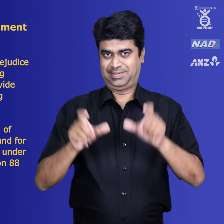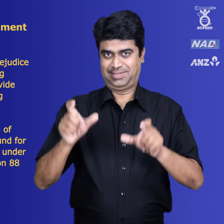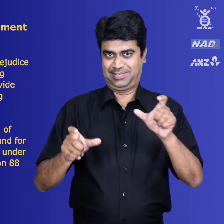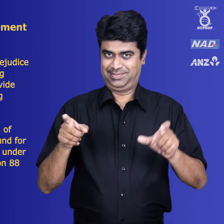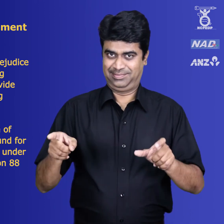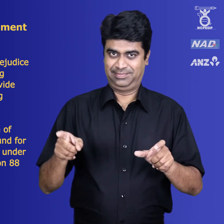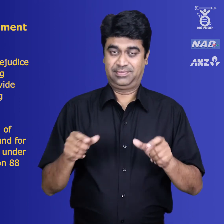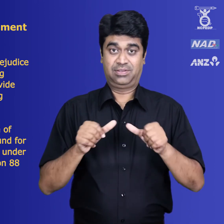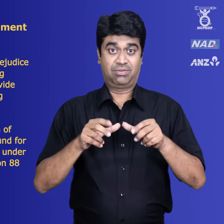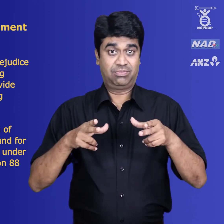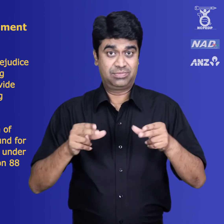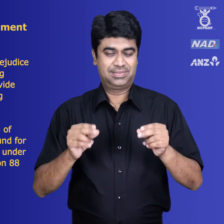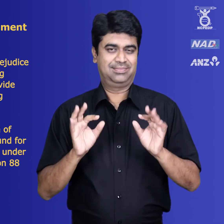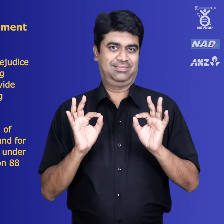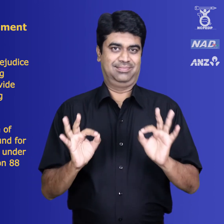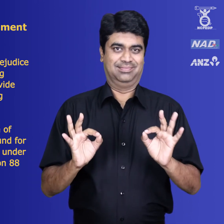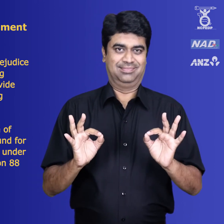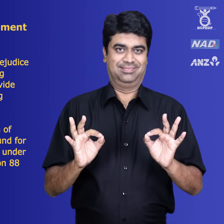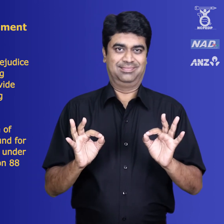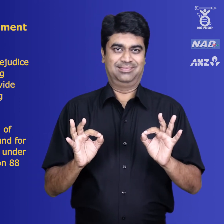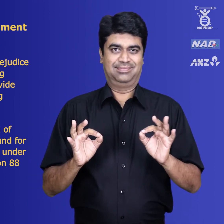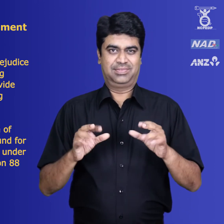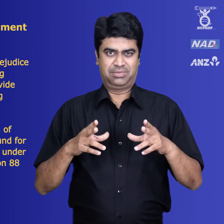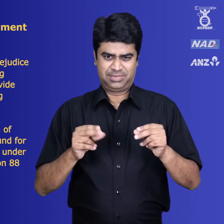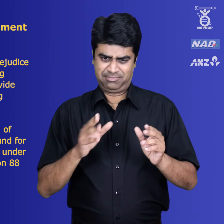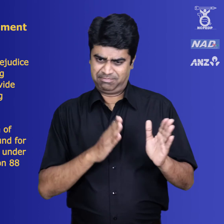subsection 3 of section 88.